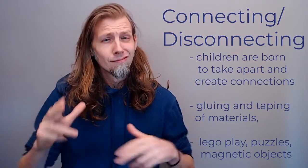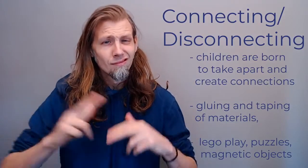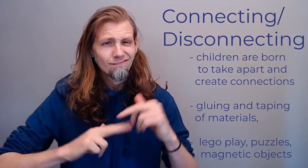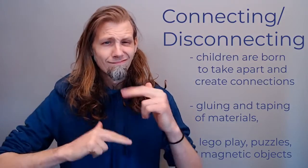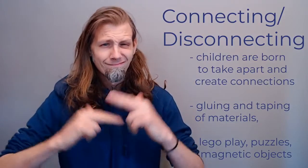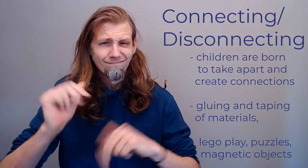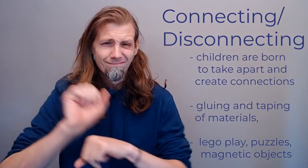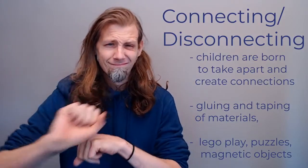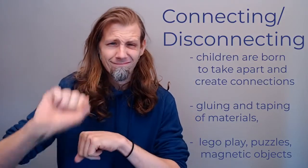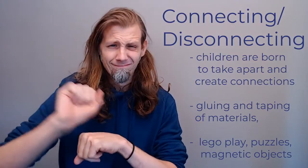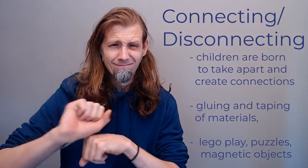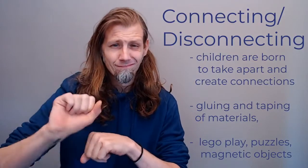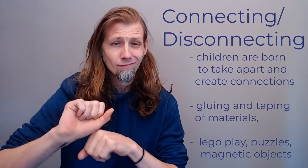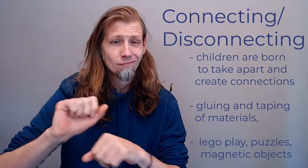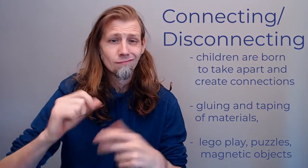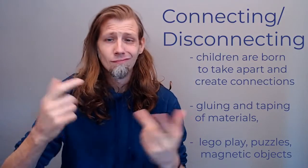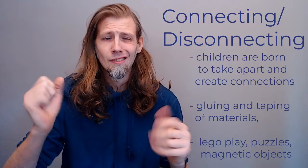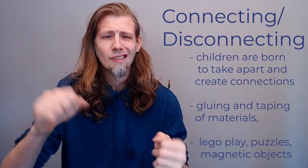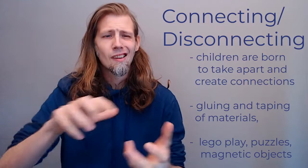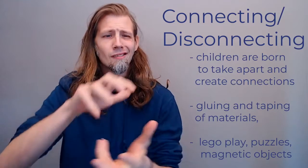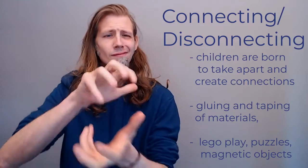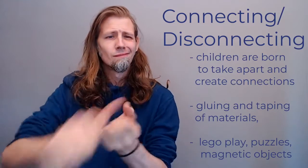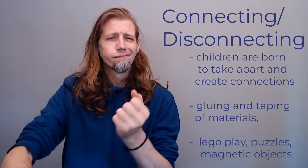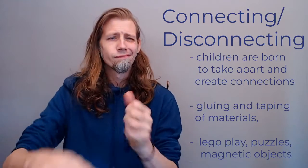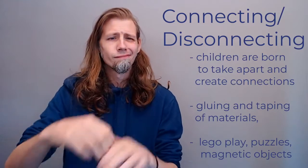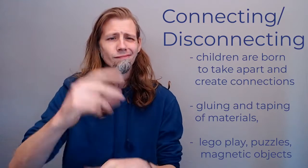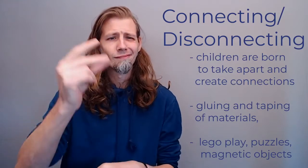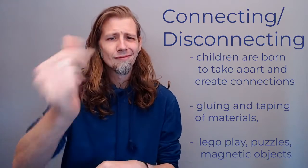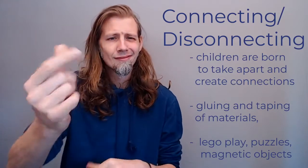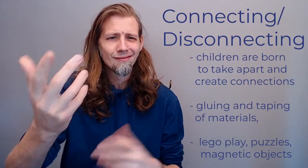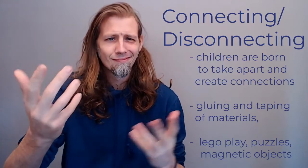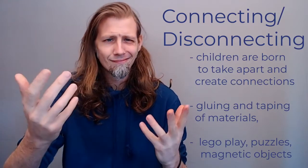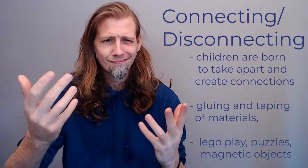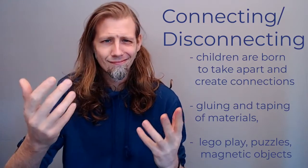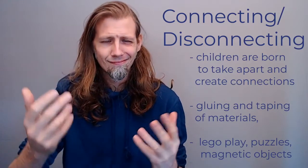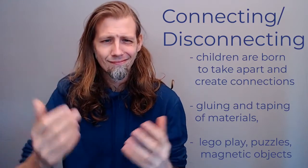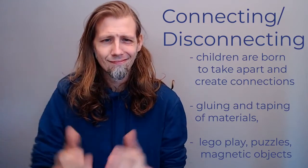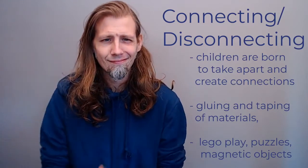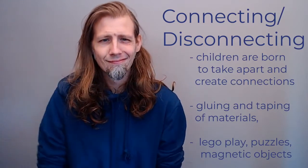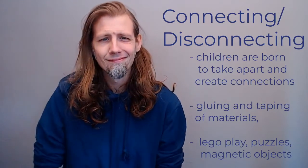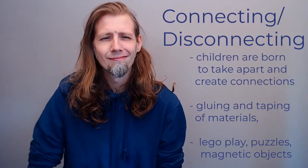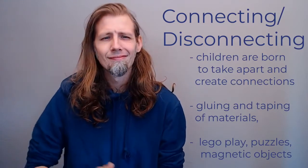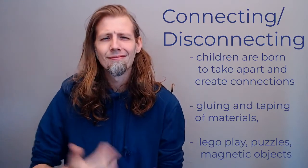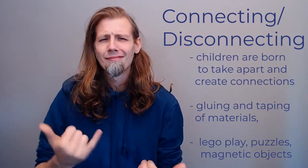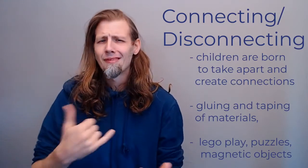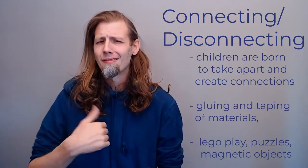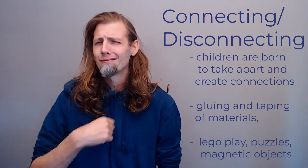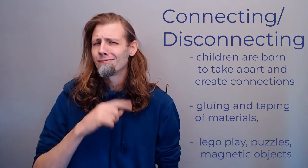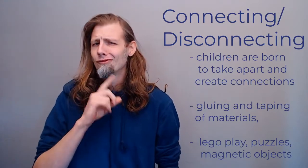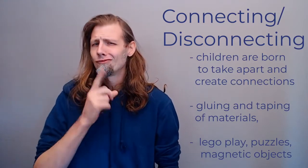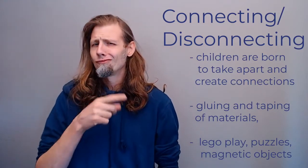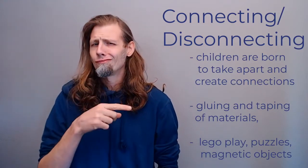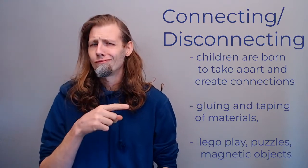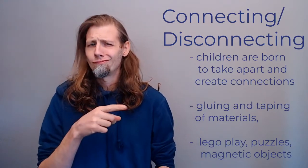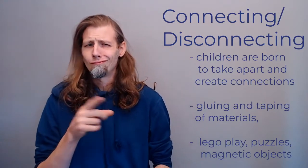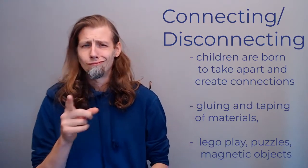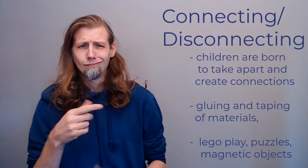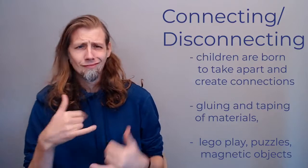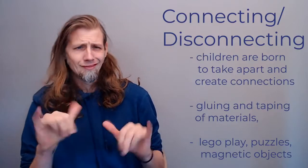working hard to create something, even if it's just to immediately tear it all down. I'm sure some of